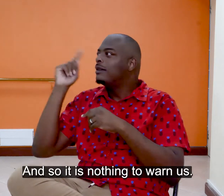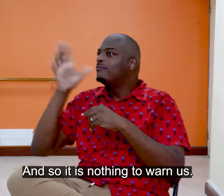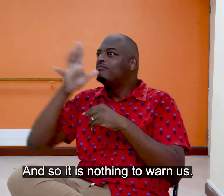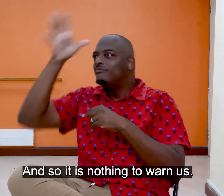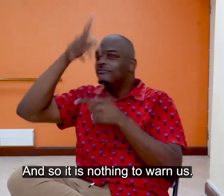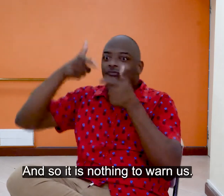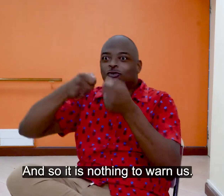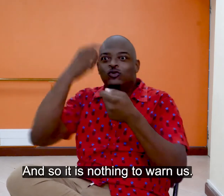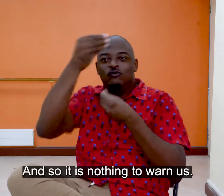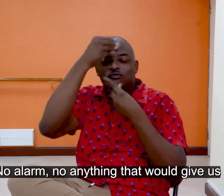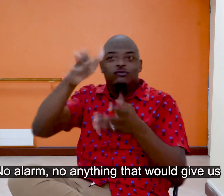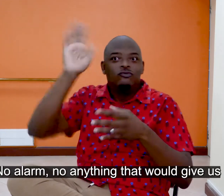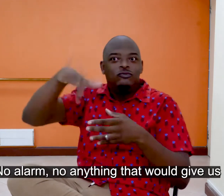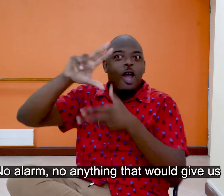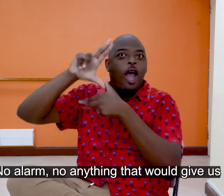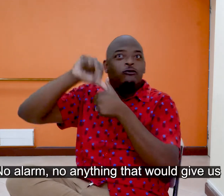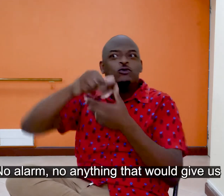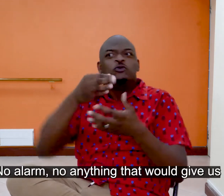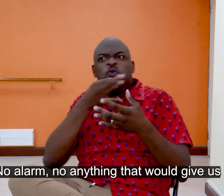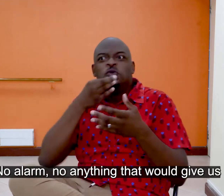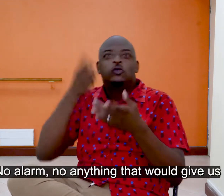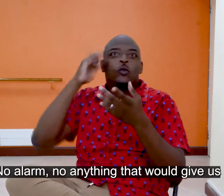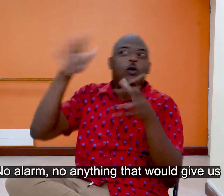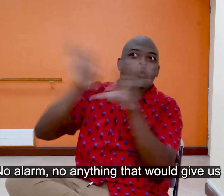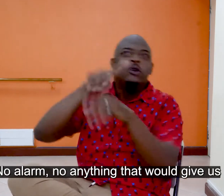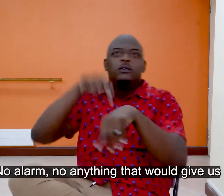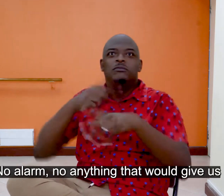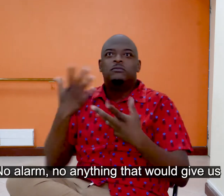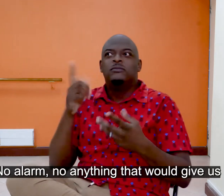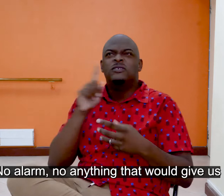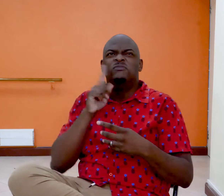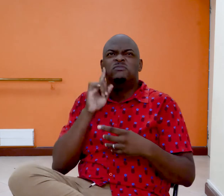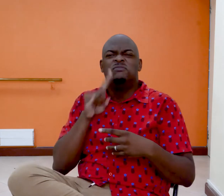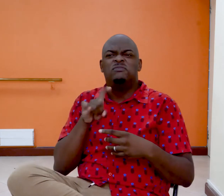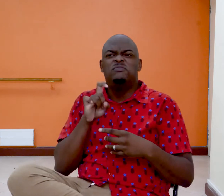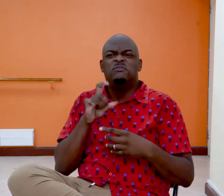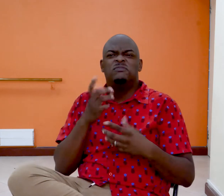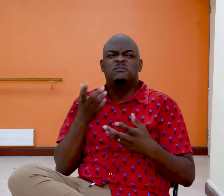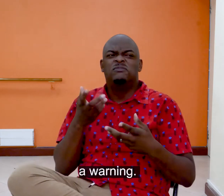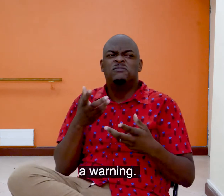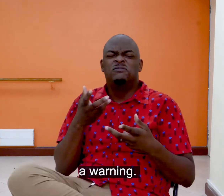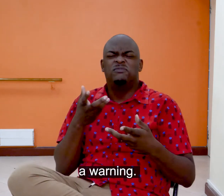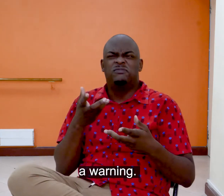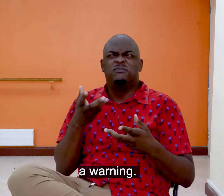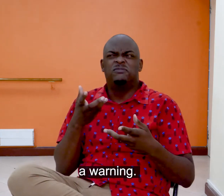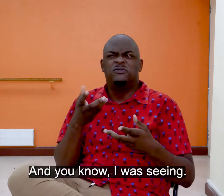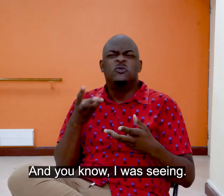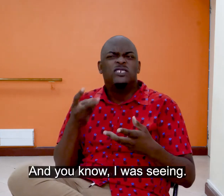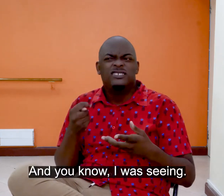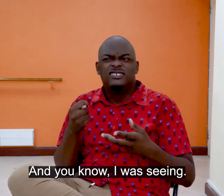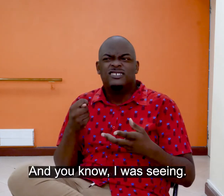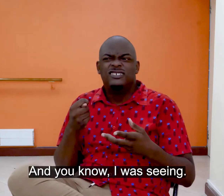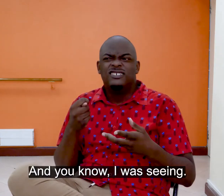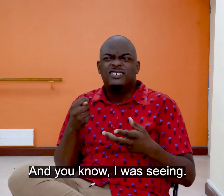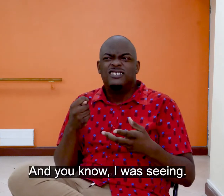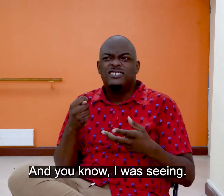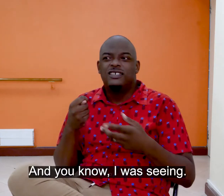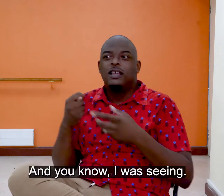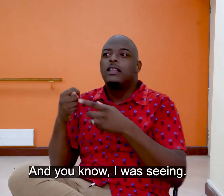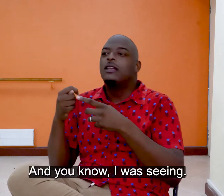to warn us, no alarm, no anything that would give us a warning. And I was